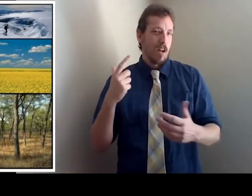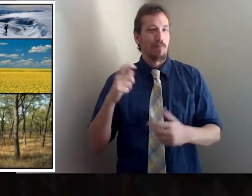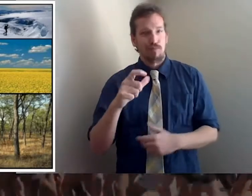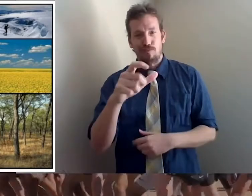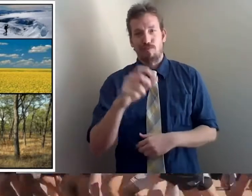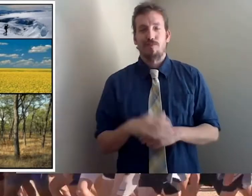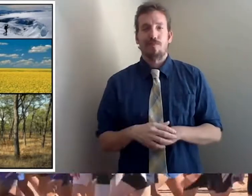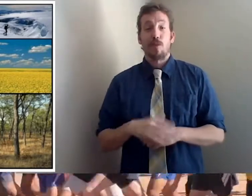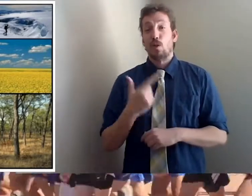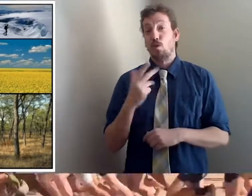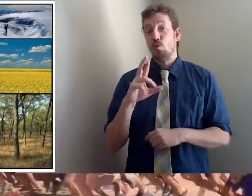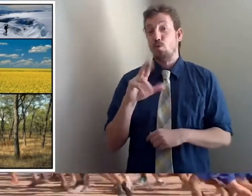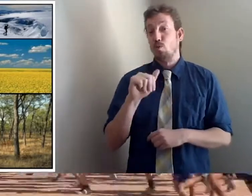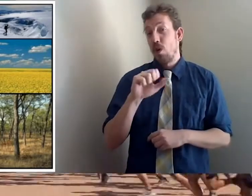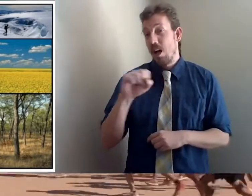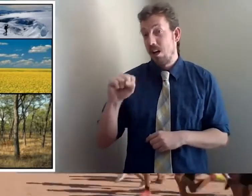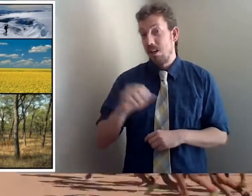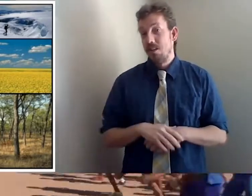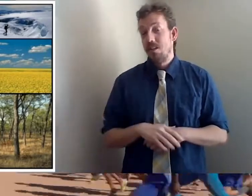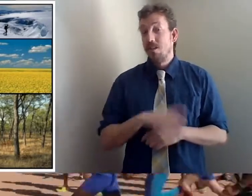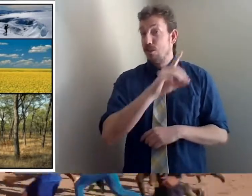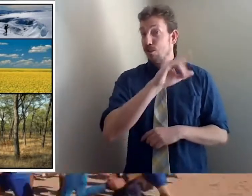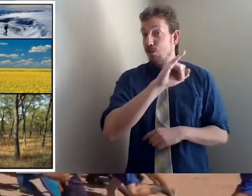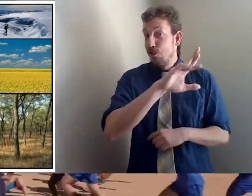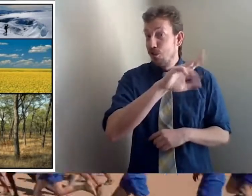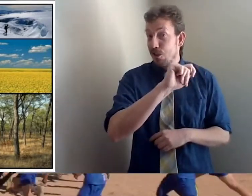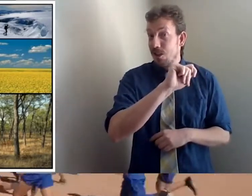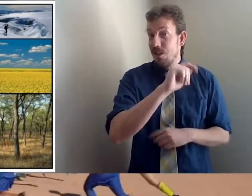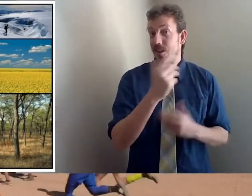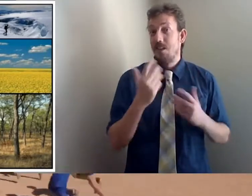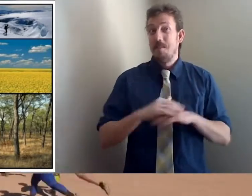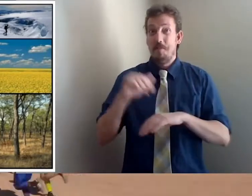do it? By running that 5K, 3.1 miles.